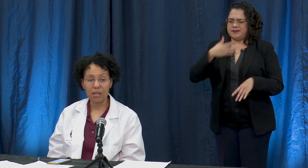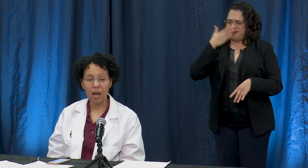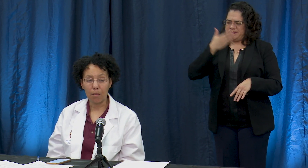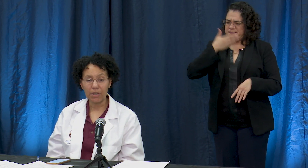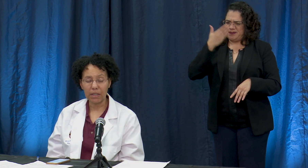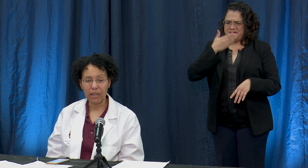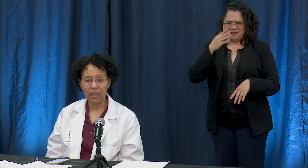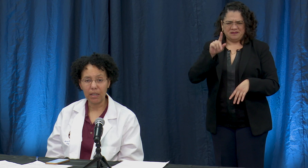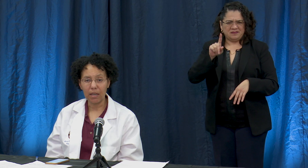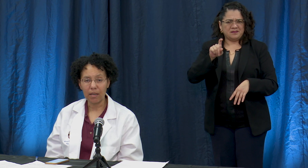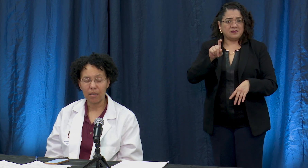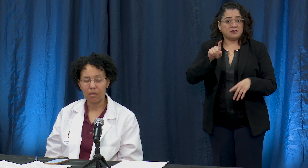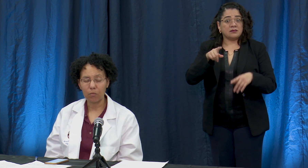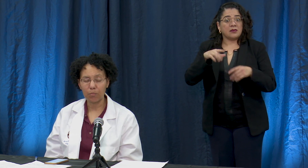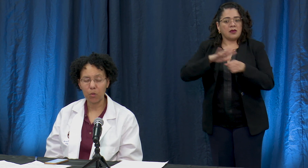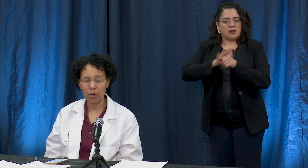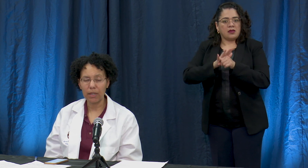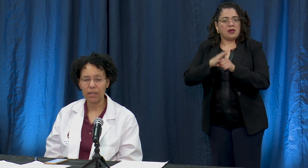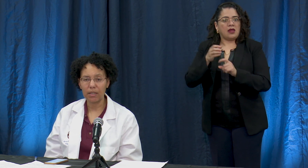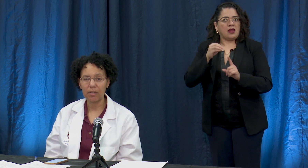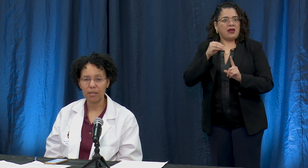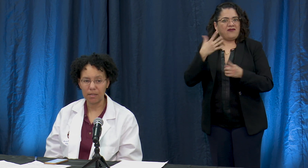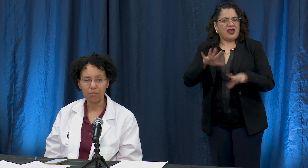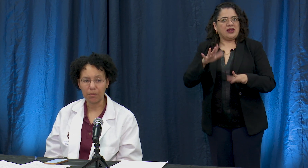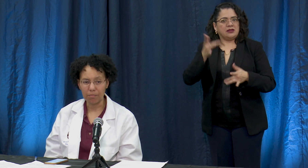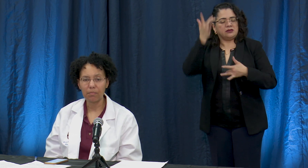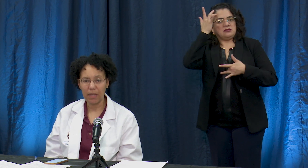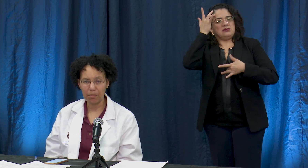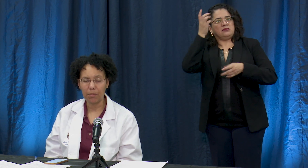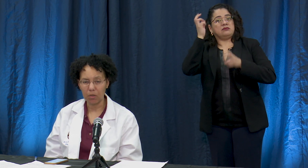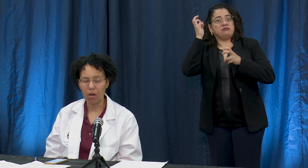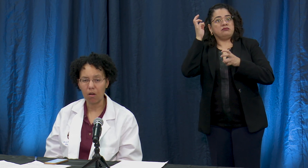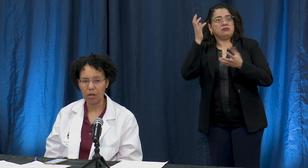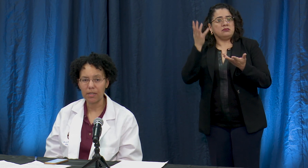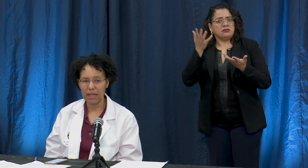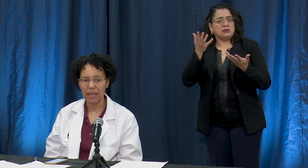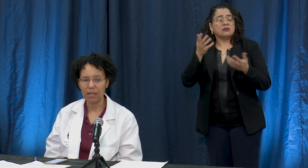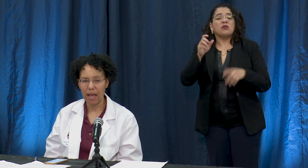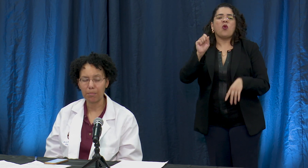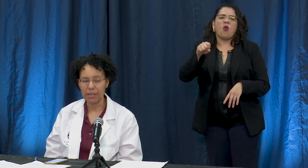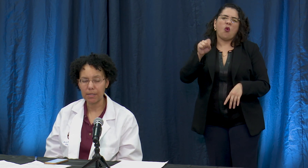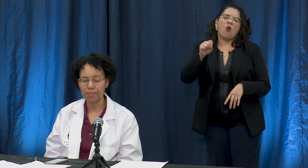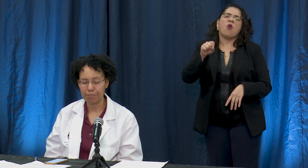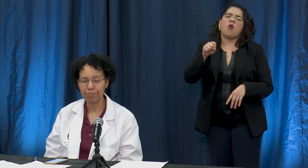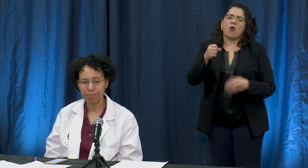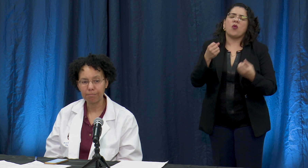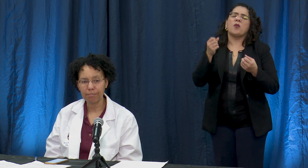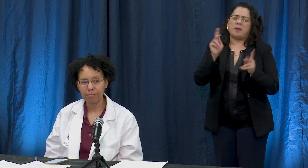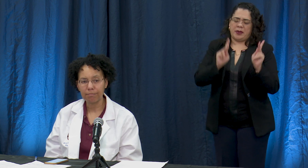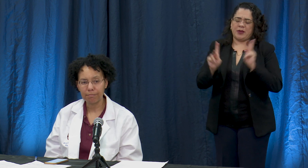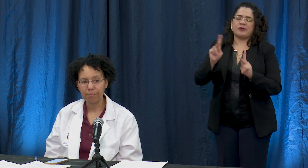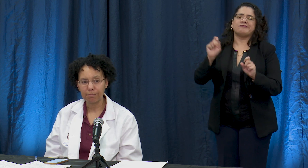That is a commonly reported symptom that people are saying happens.